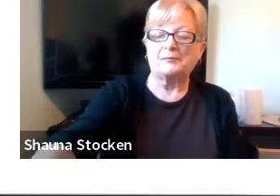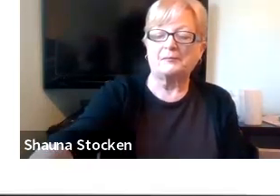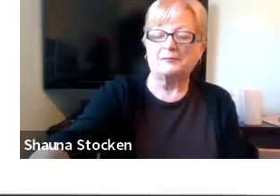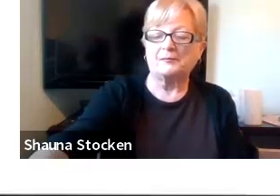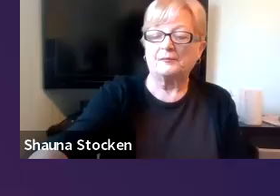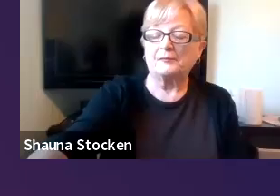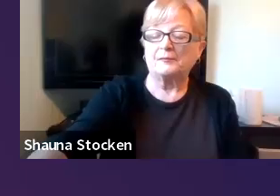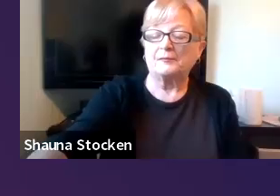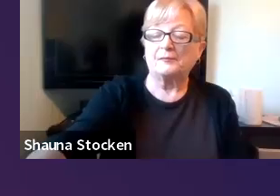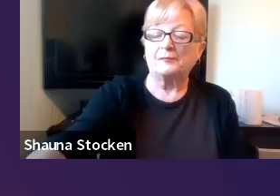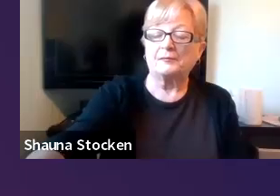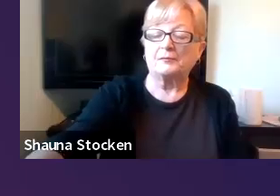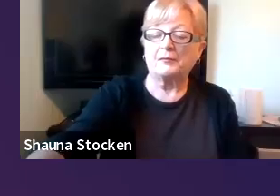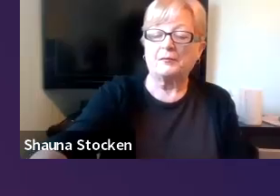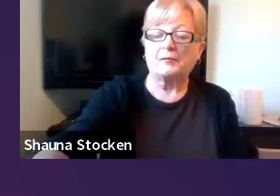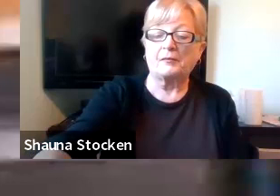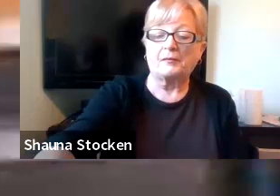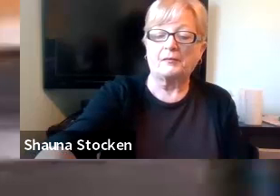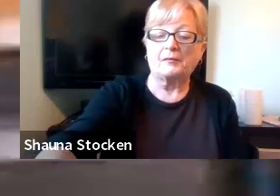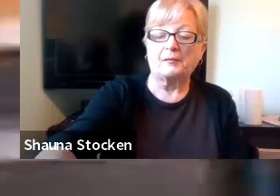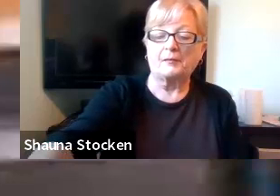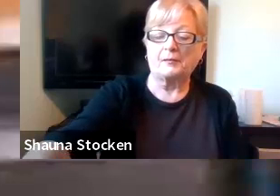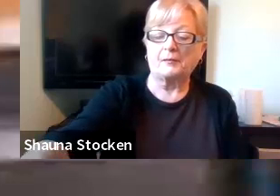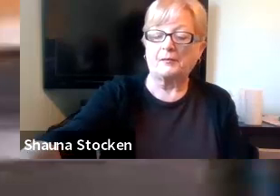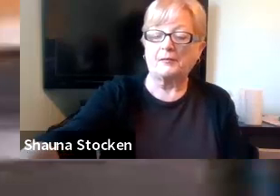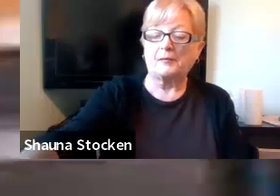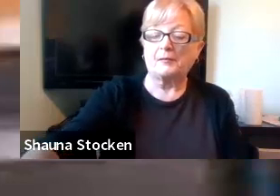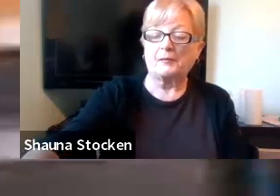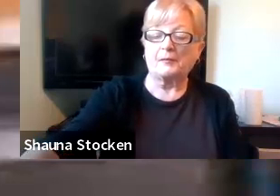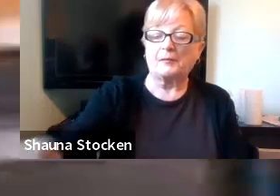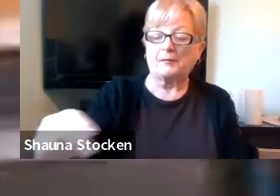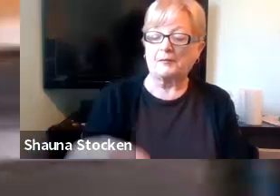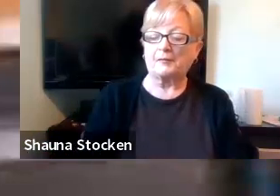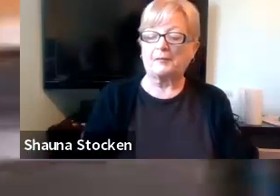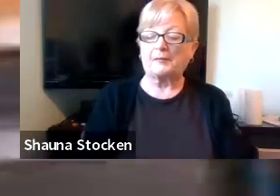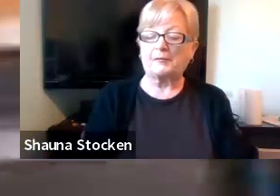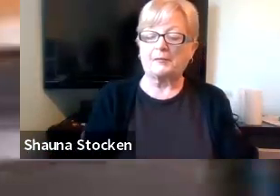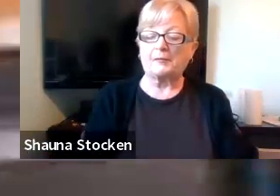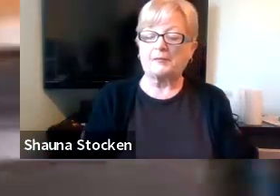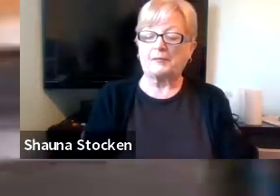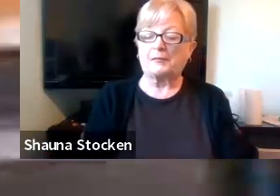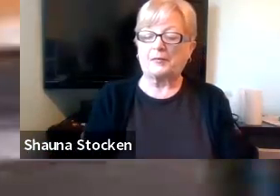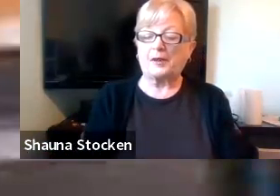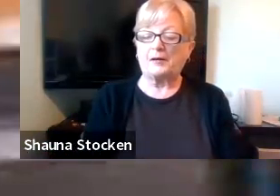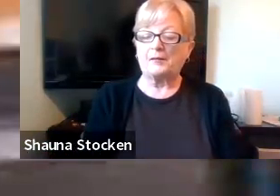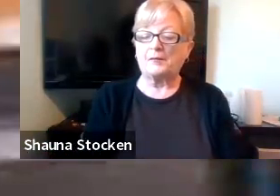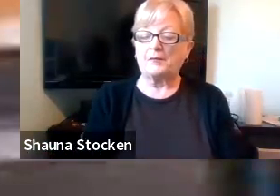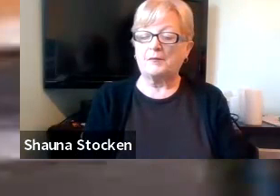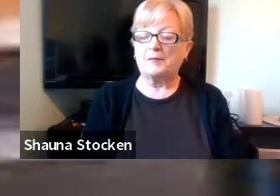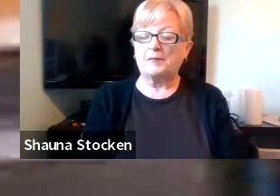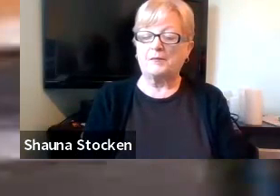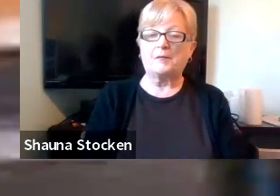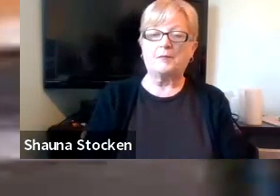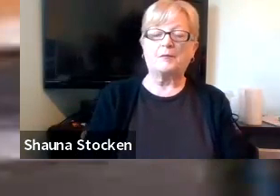Is that? We're still on the Consori and there's a video and now we're on June. Okay. You are up,